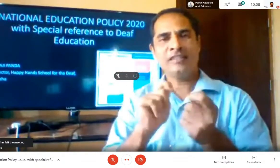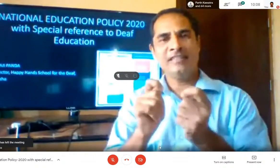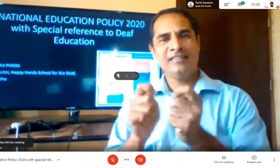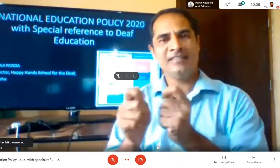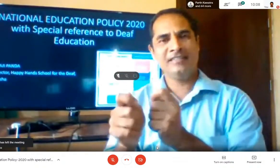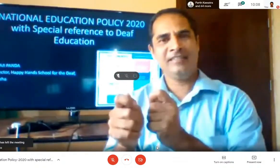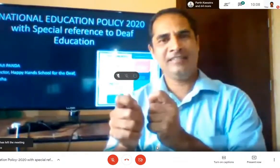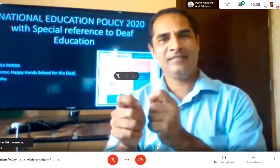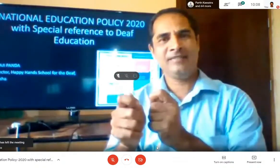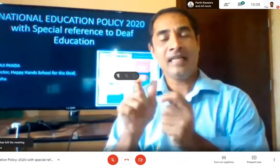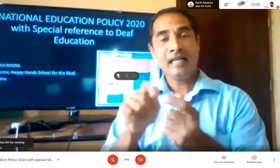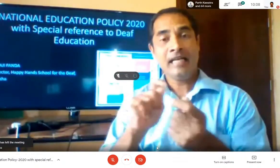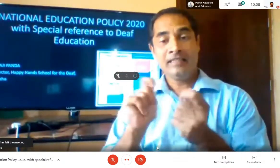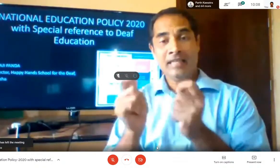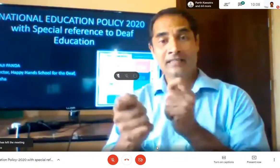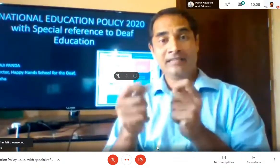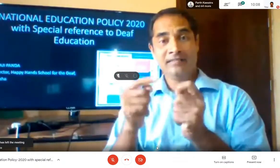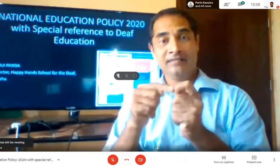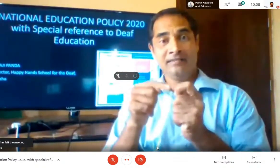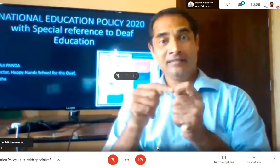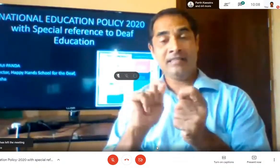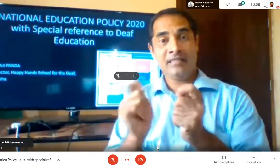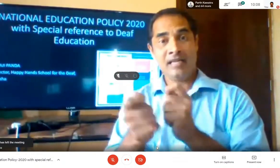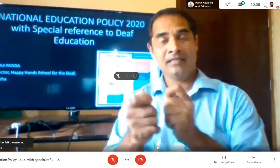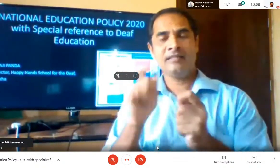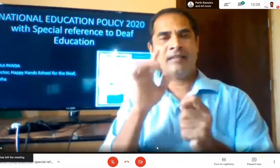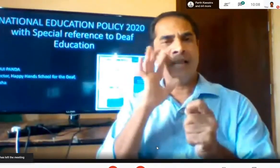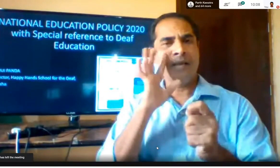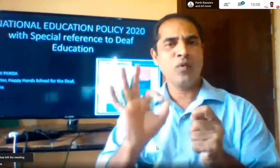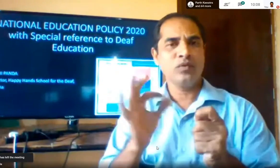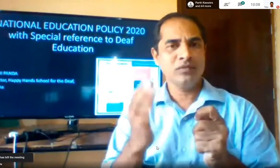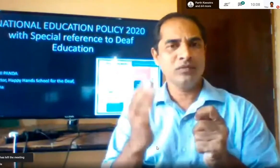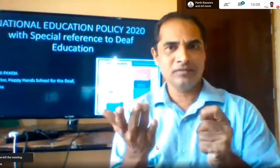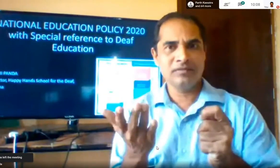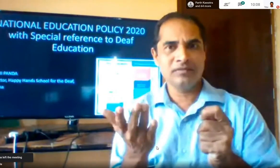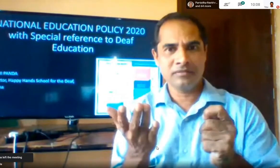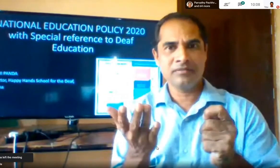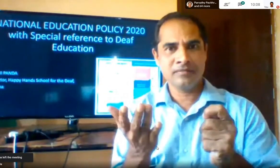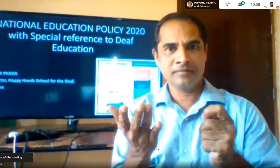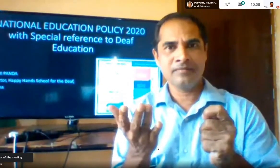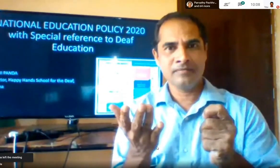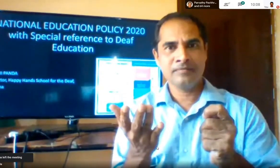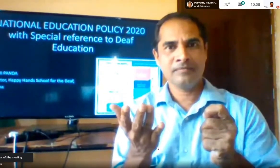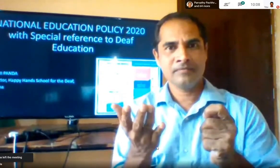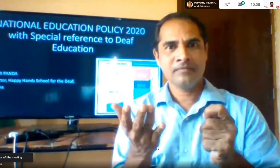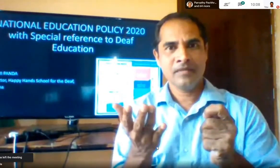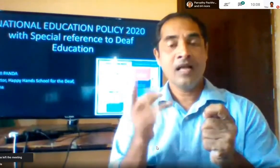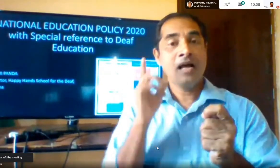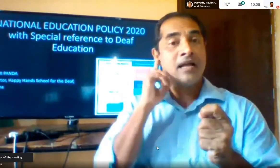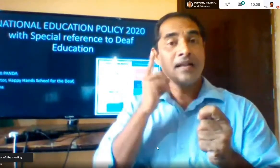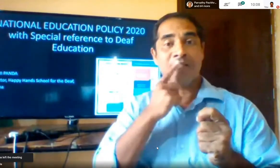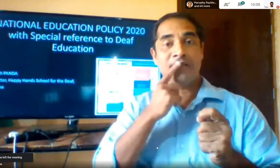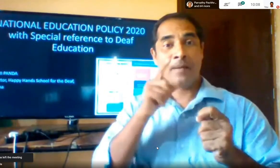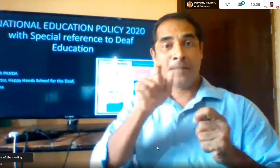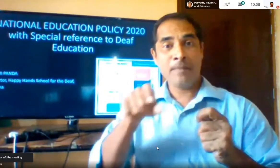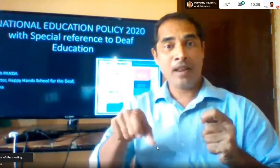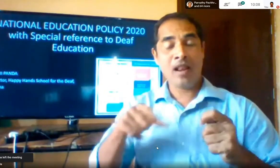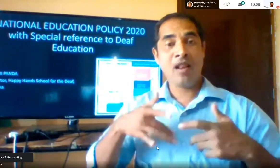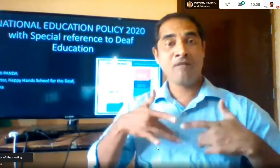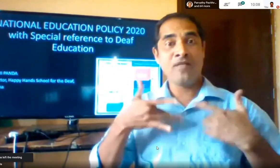very hard to within like involving all the changes within the deaf community, and they have been working